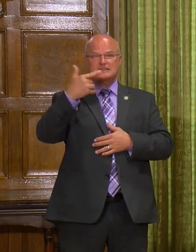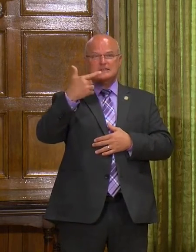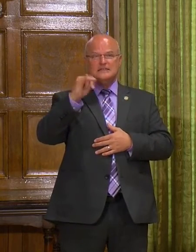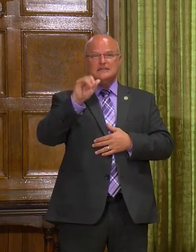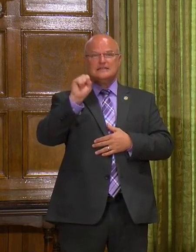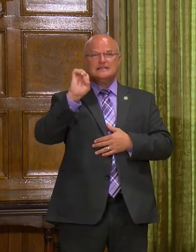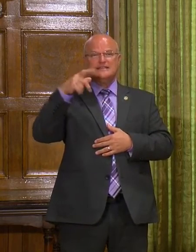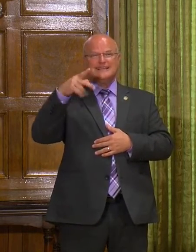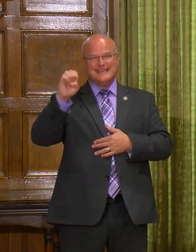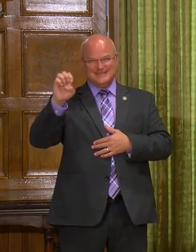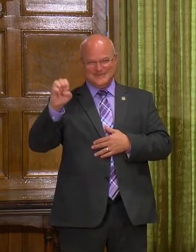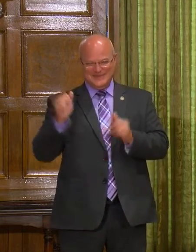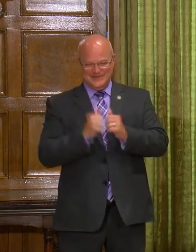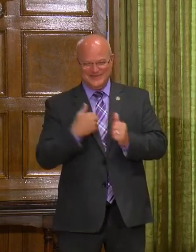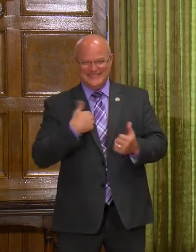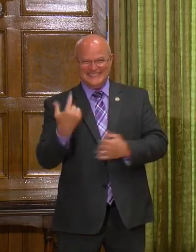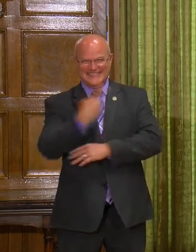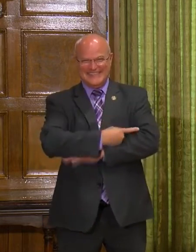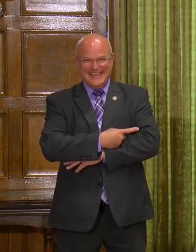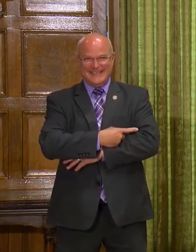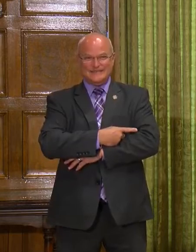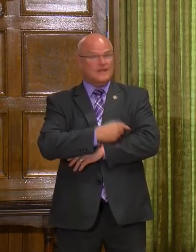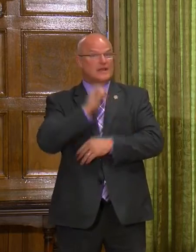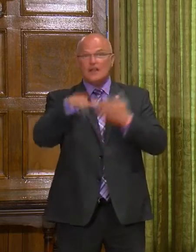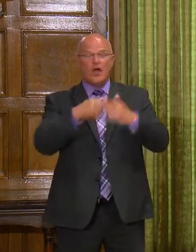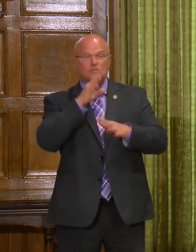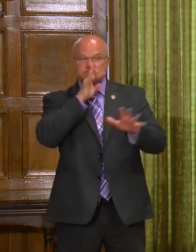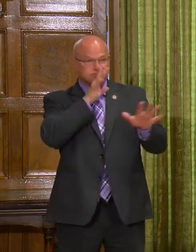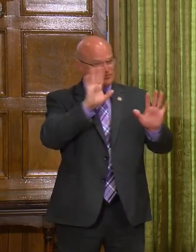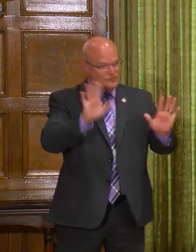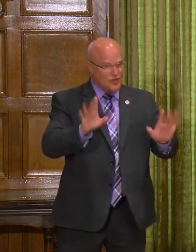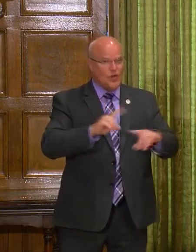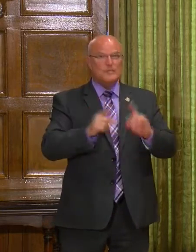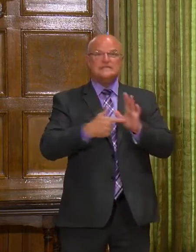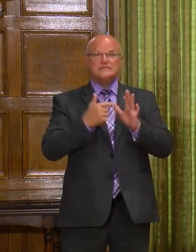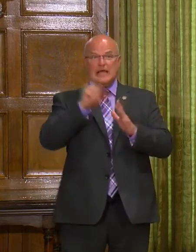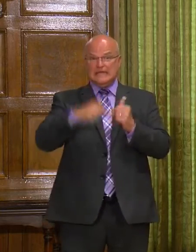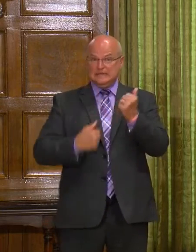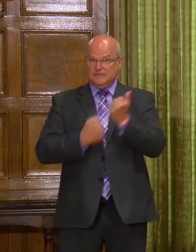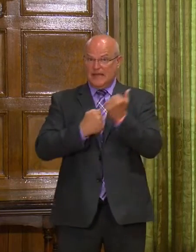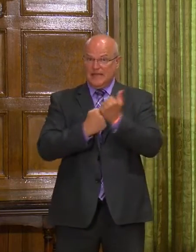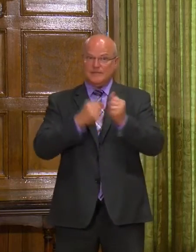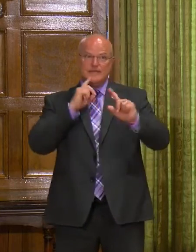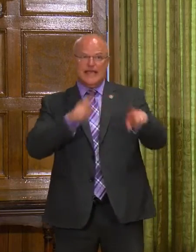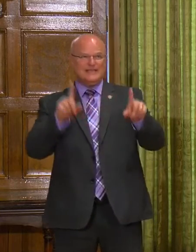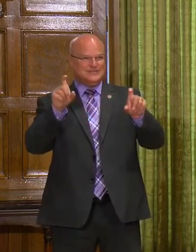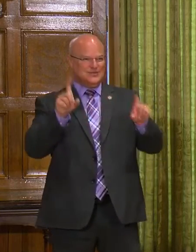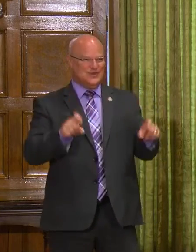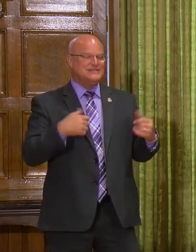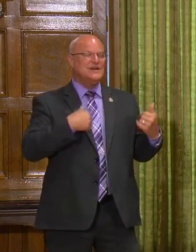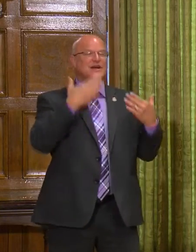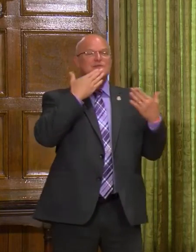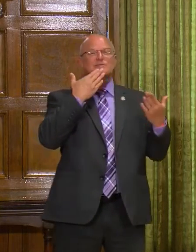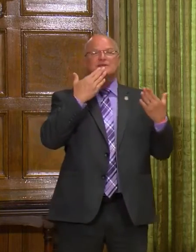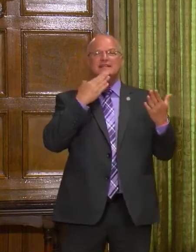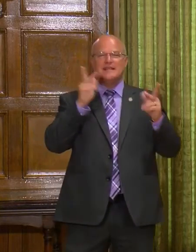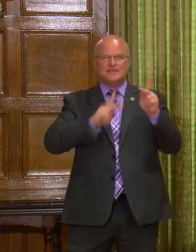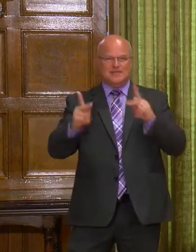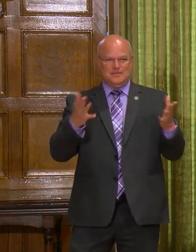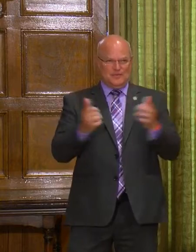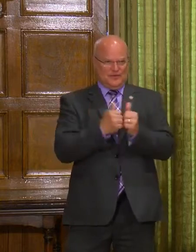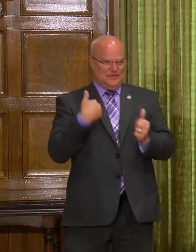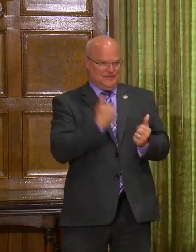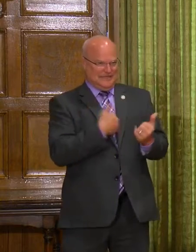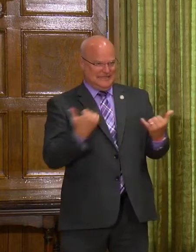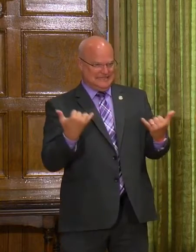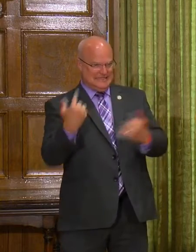there. And they will not all be speaking, but sometimes I need backup to answer questions, so I appreciate them being here